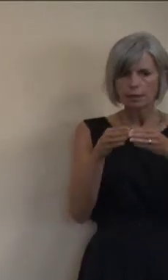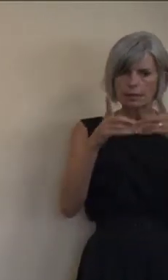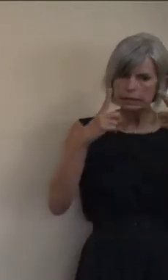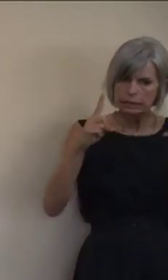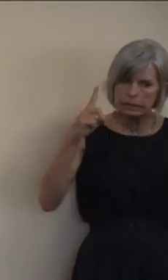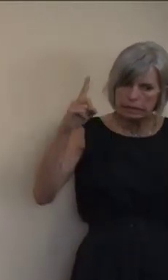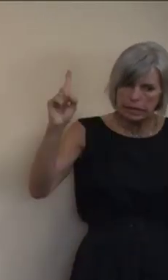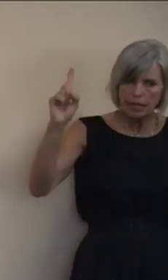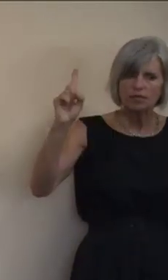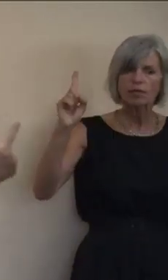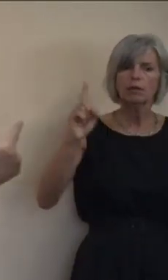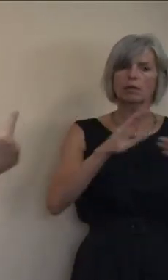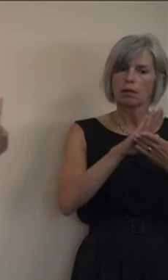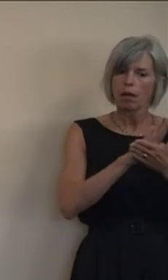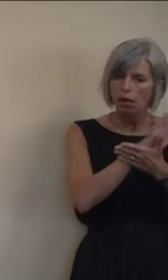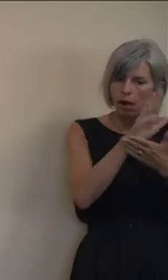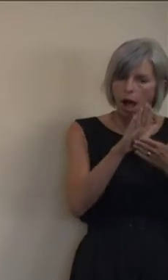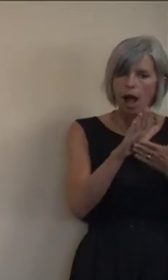college-educated,